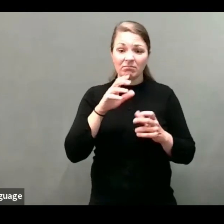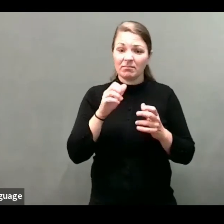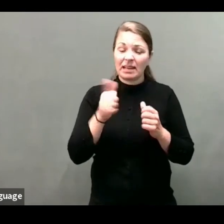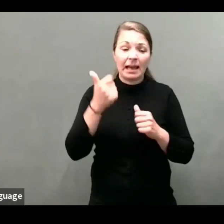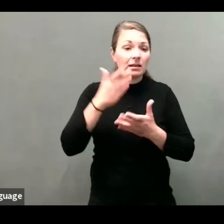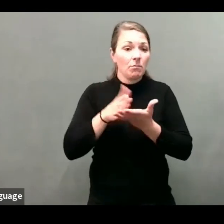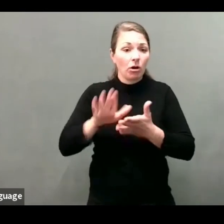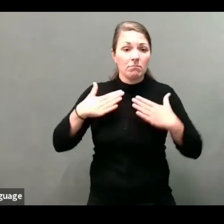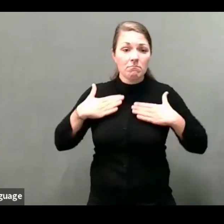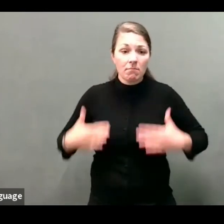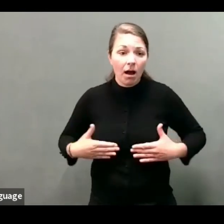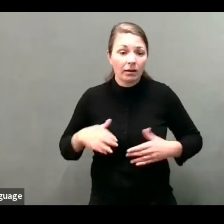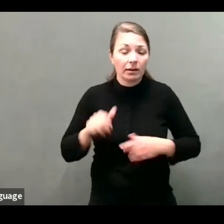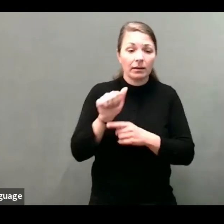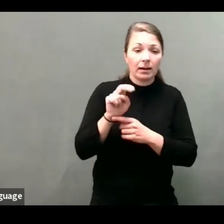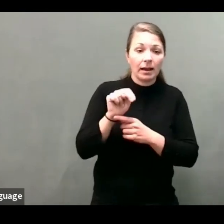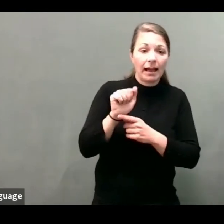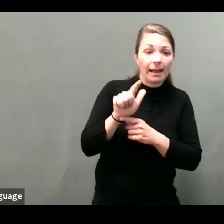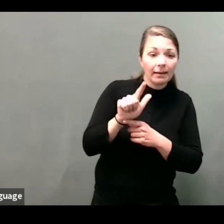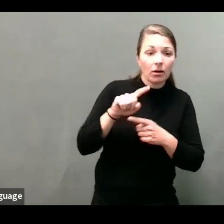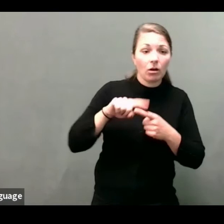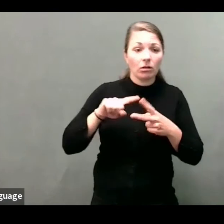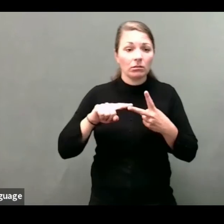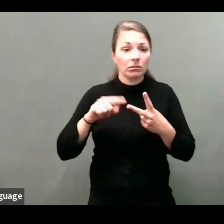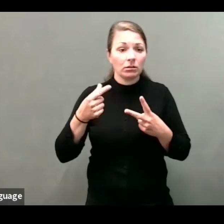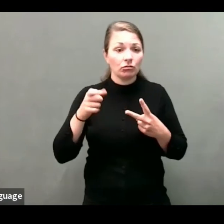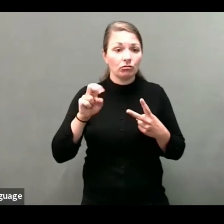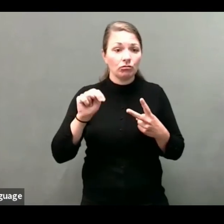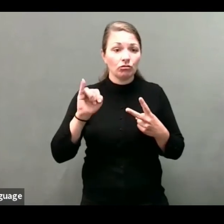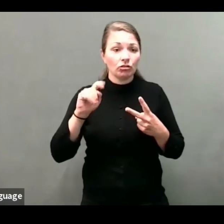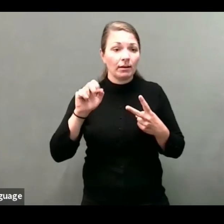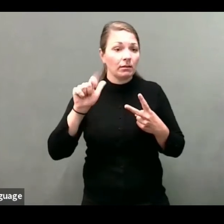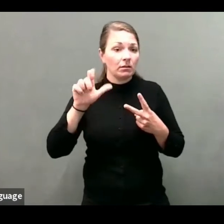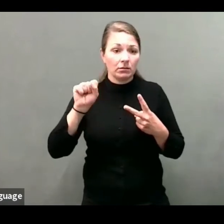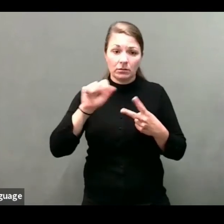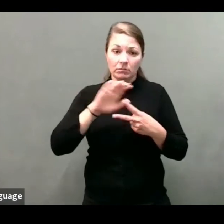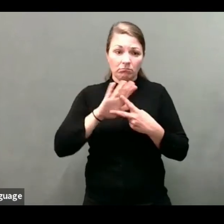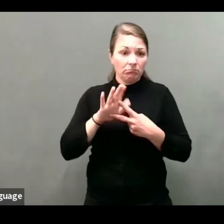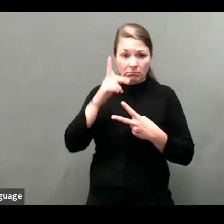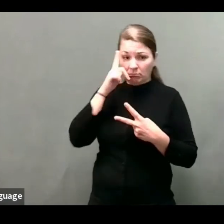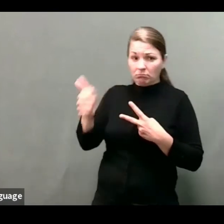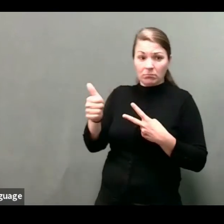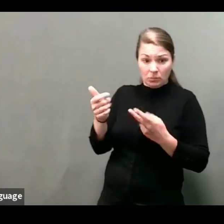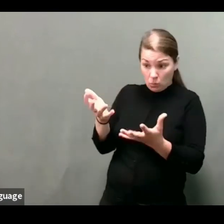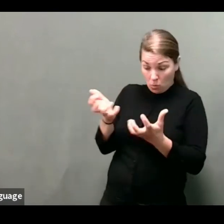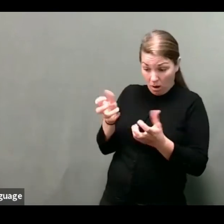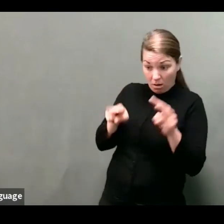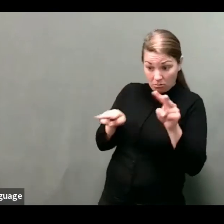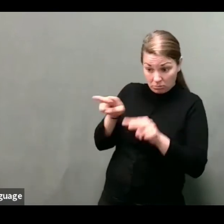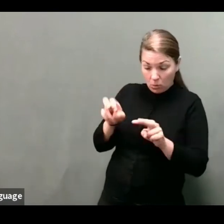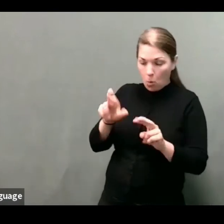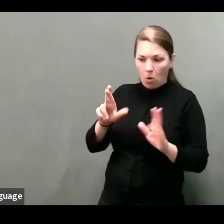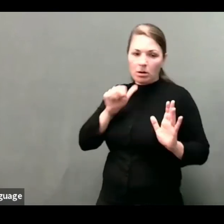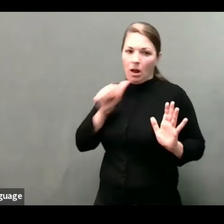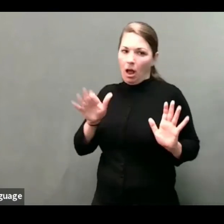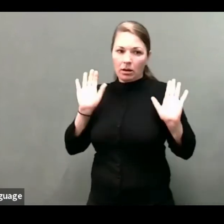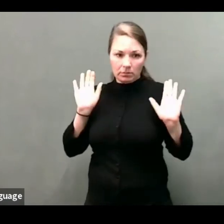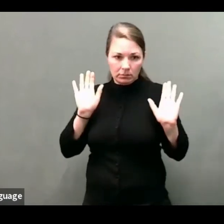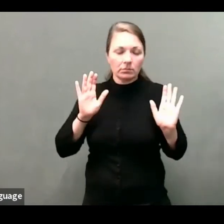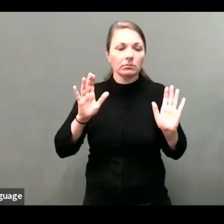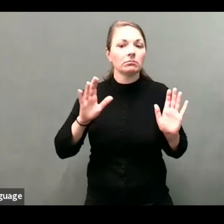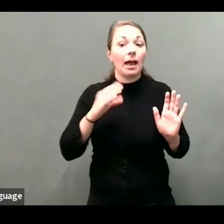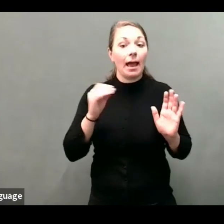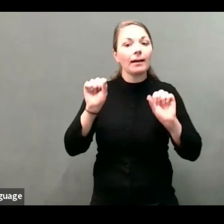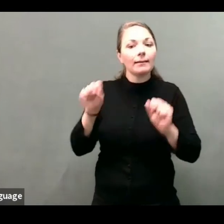that the patient wants. And if the patient wants evidence collected, then that can also be incorporated into that exam